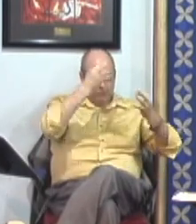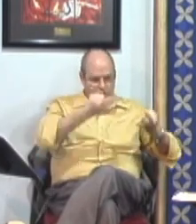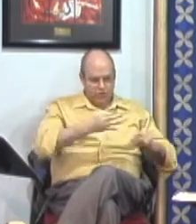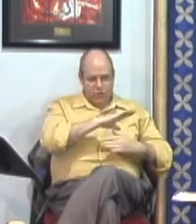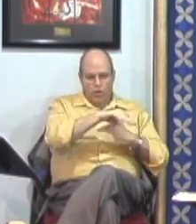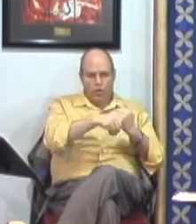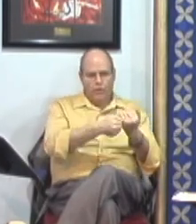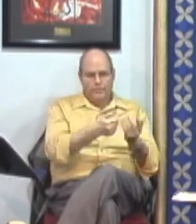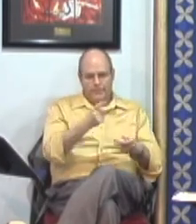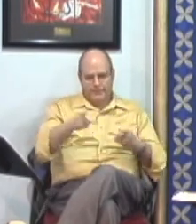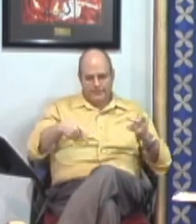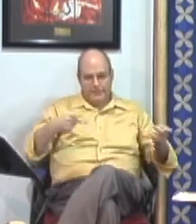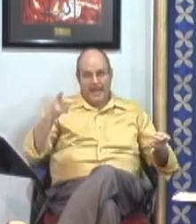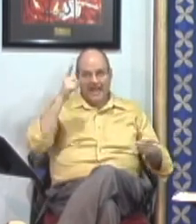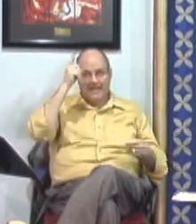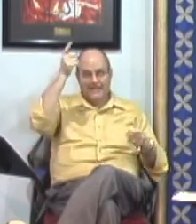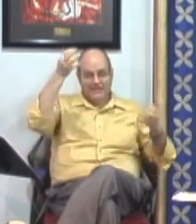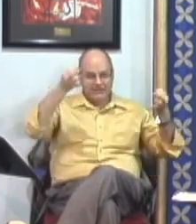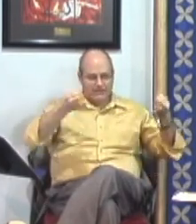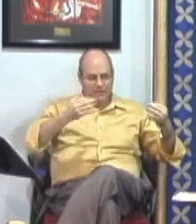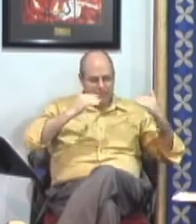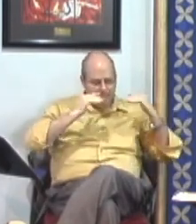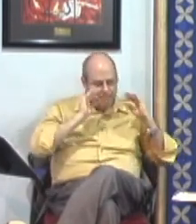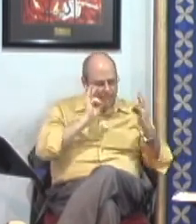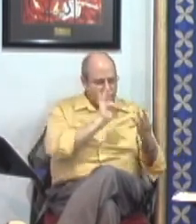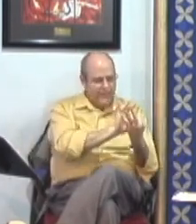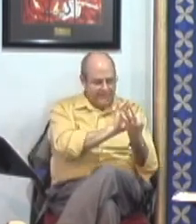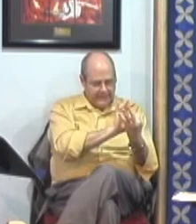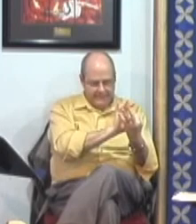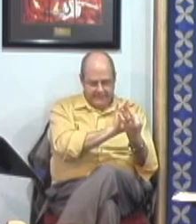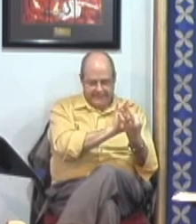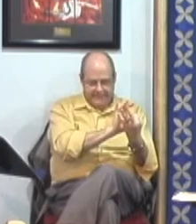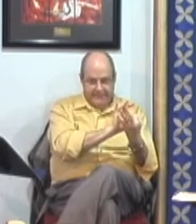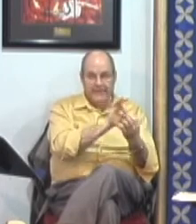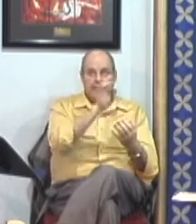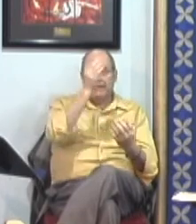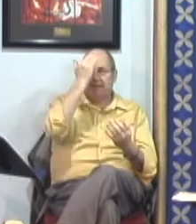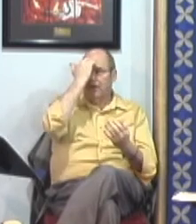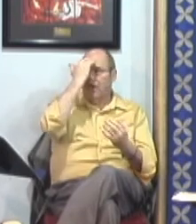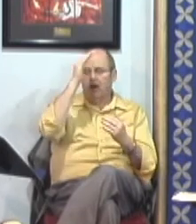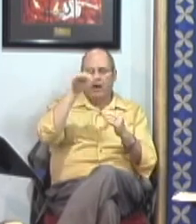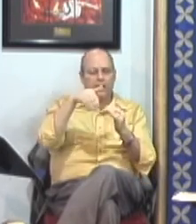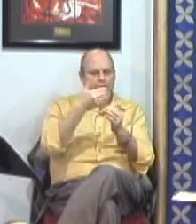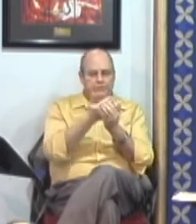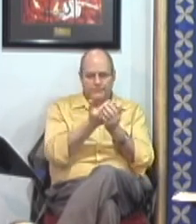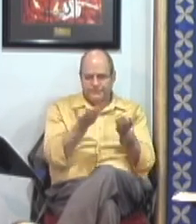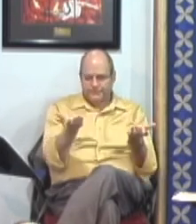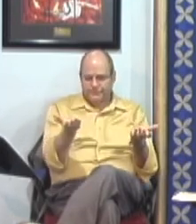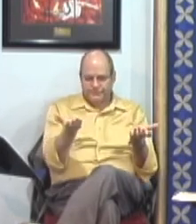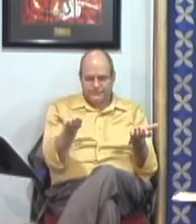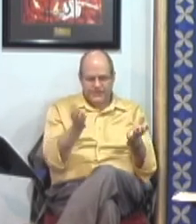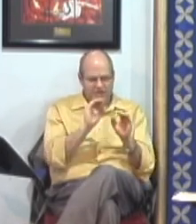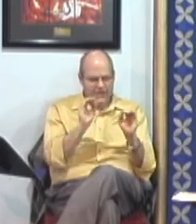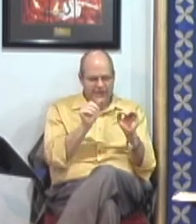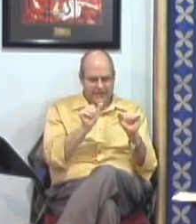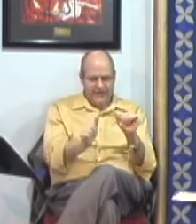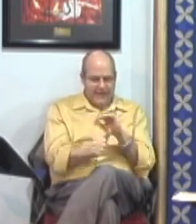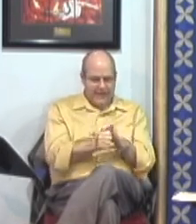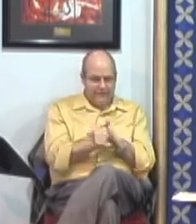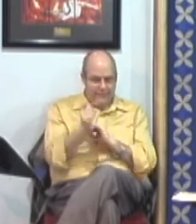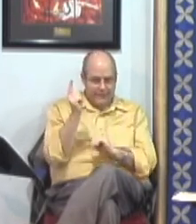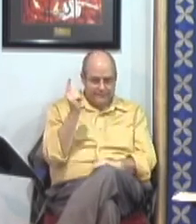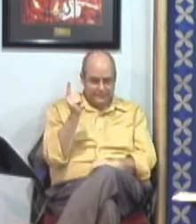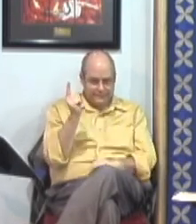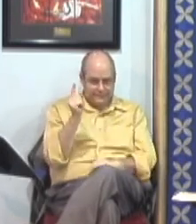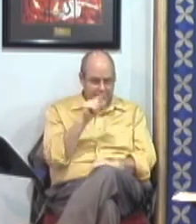peoples, and that his judgment will be perfect because he has all knowledge, and nothing can be hidden from him. And so